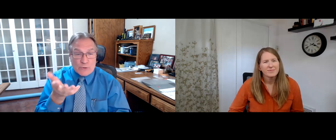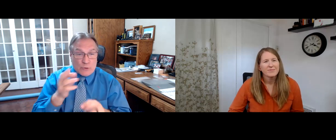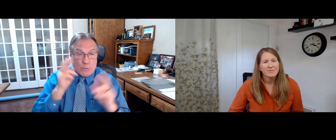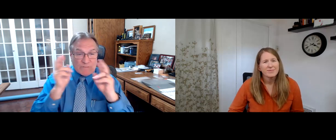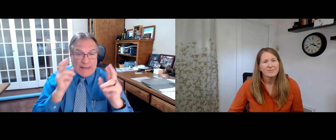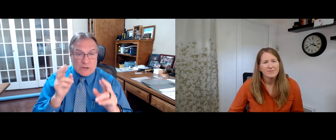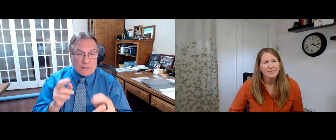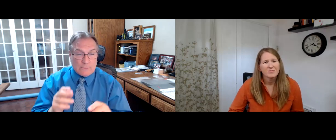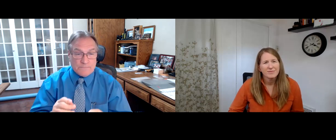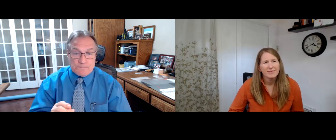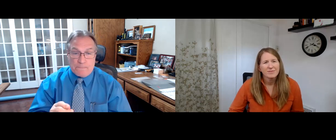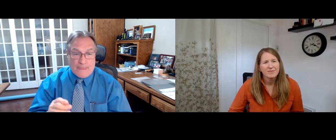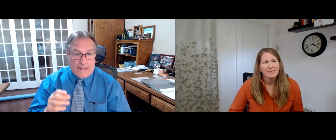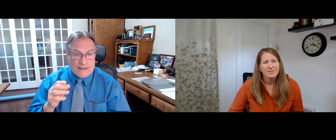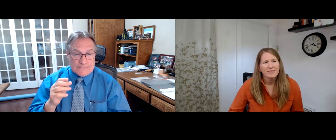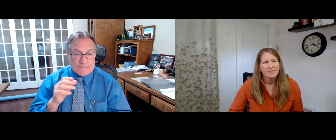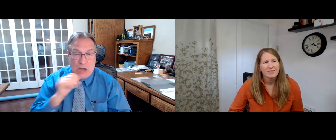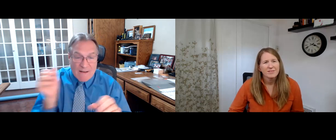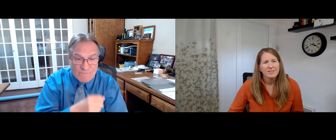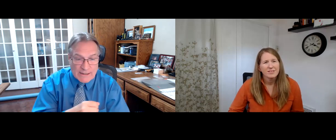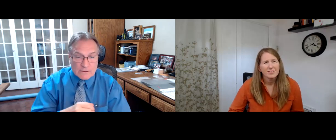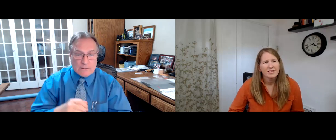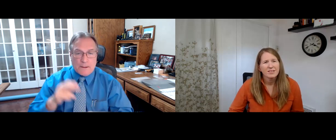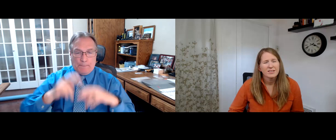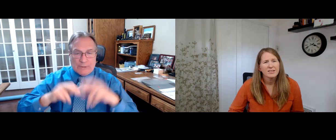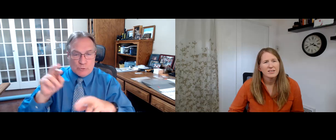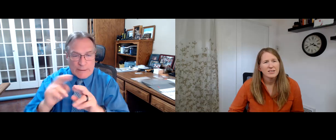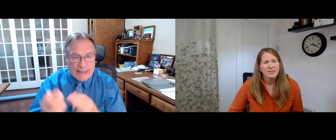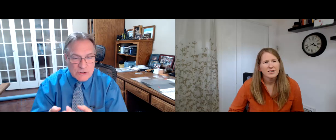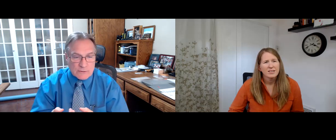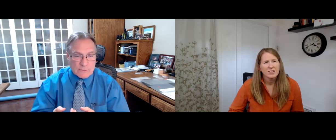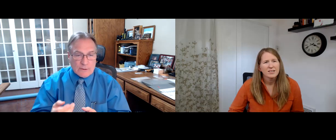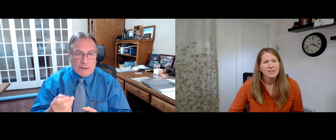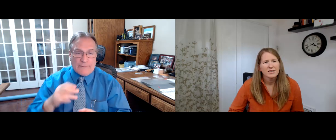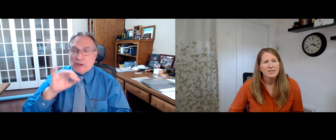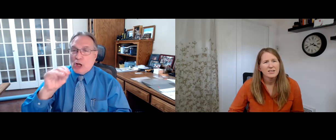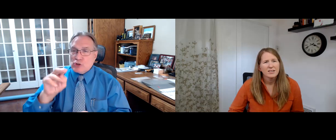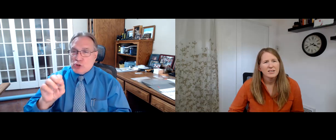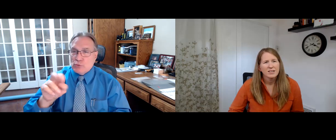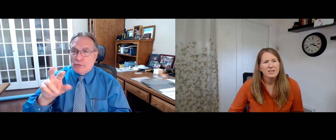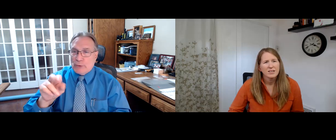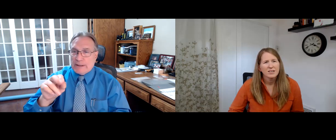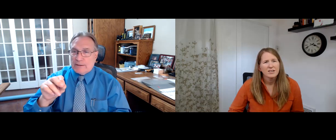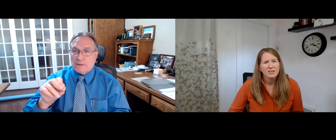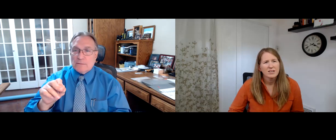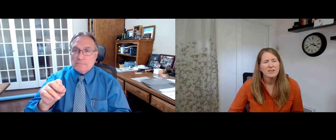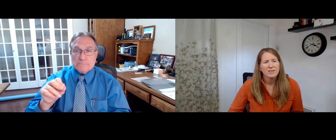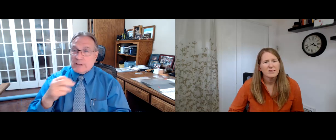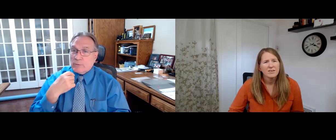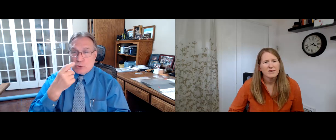the revelation, not fight, build relations. And then on June 30th, they were